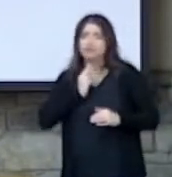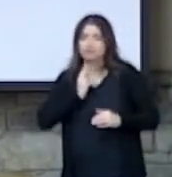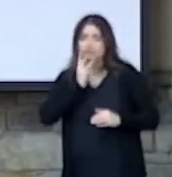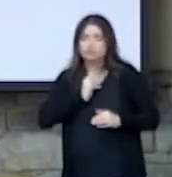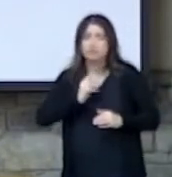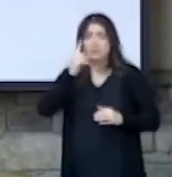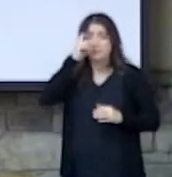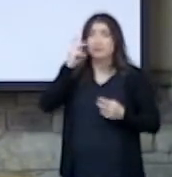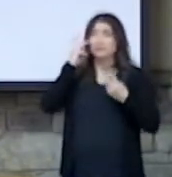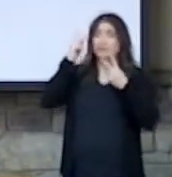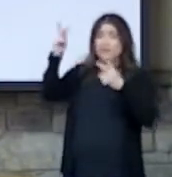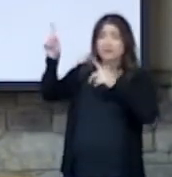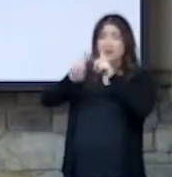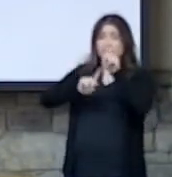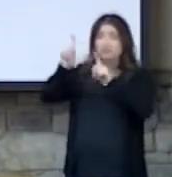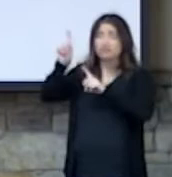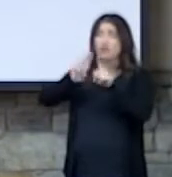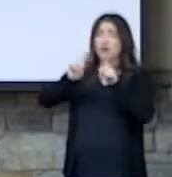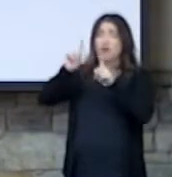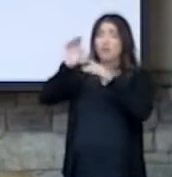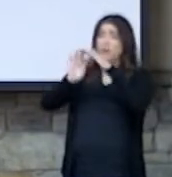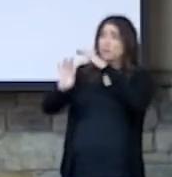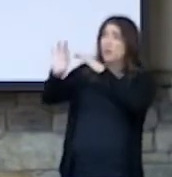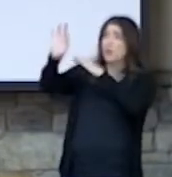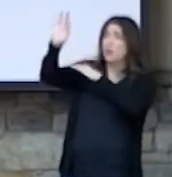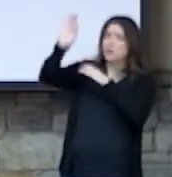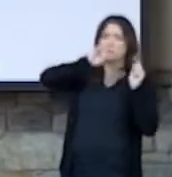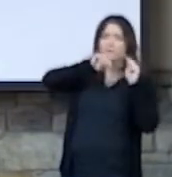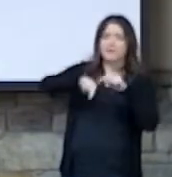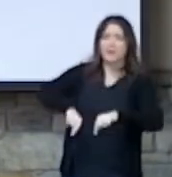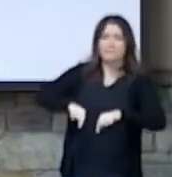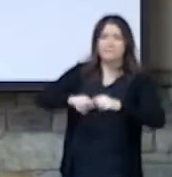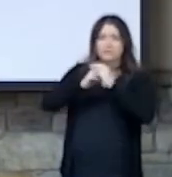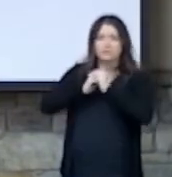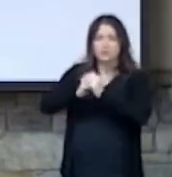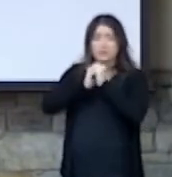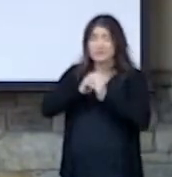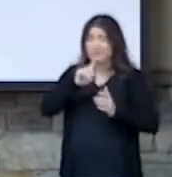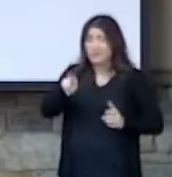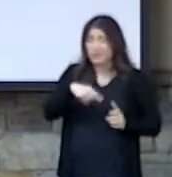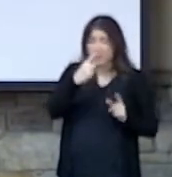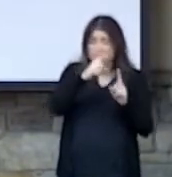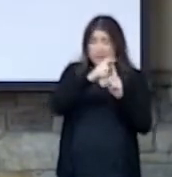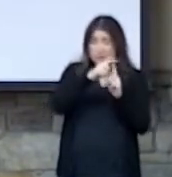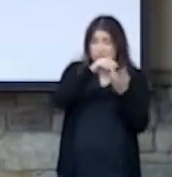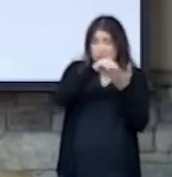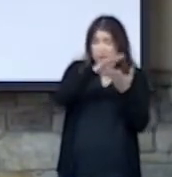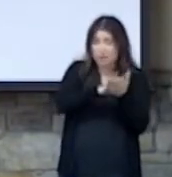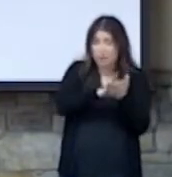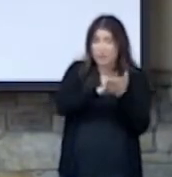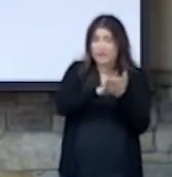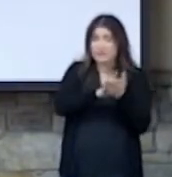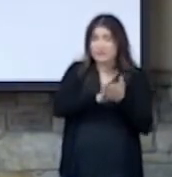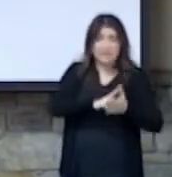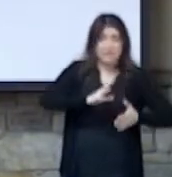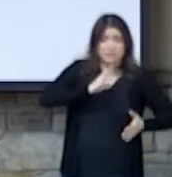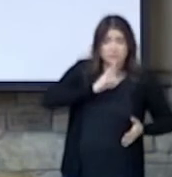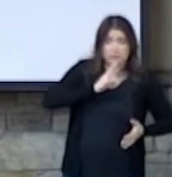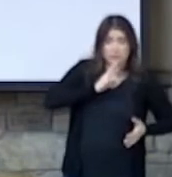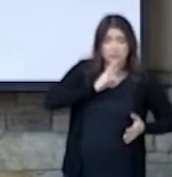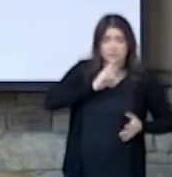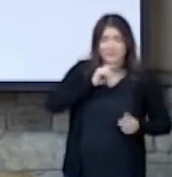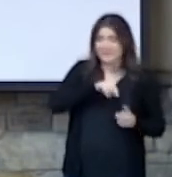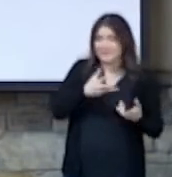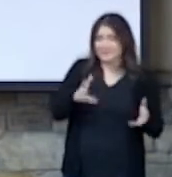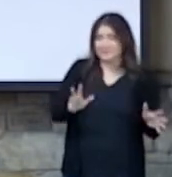star when it rose and have come to worship him." The only words we actually have recorded that they even spoke. You